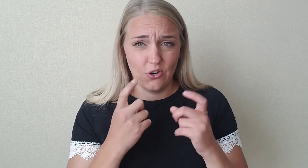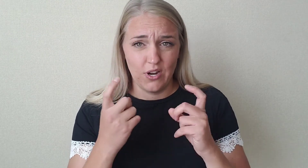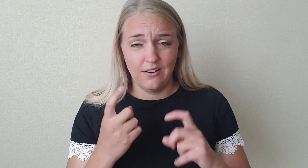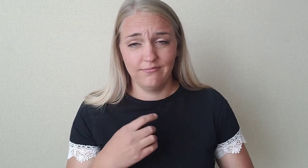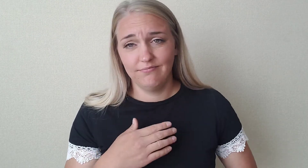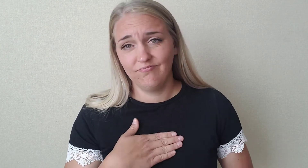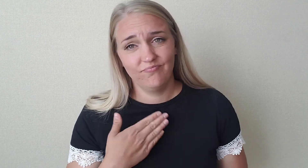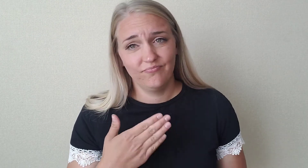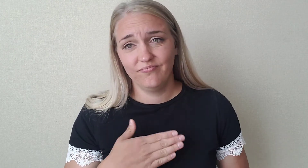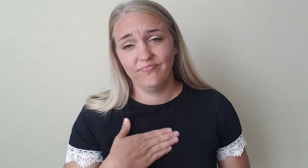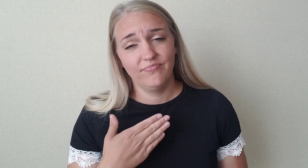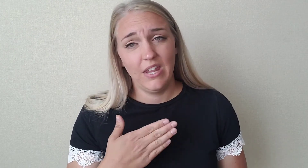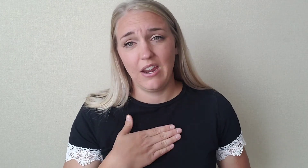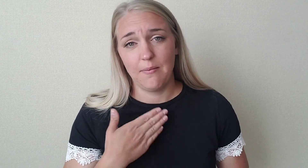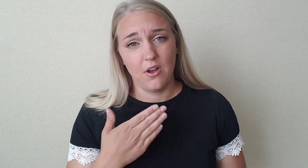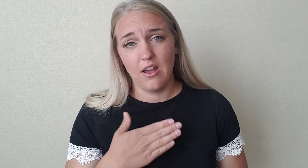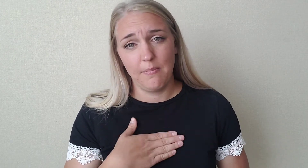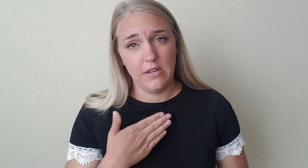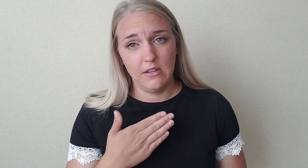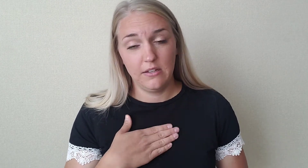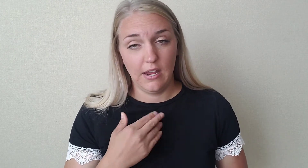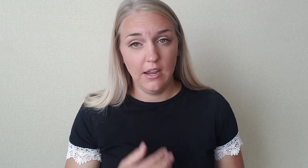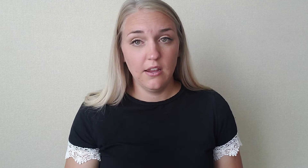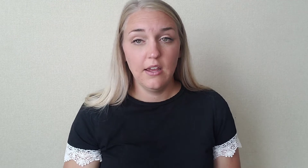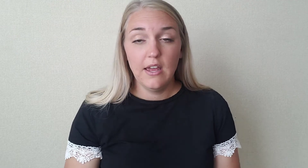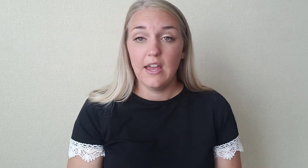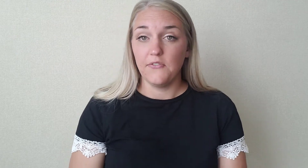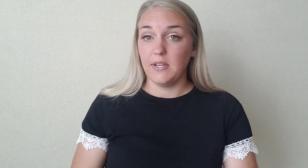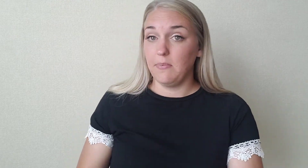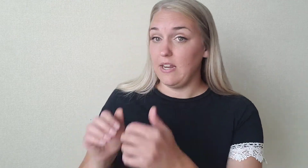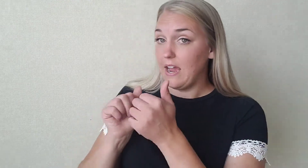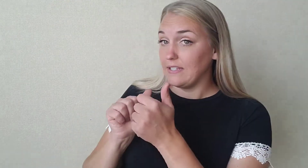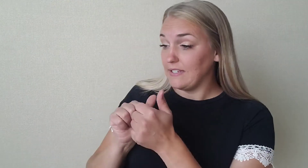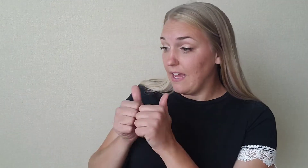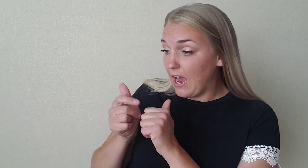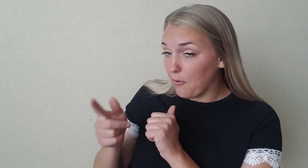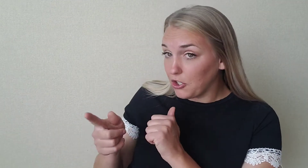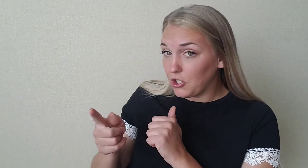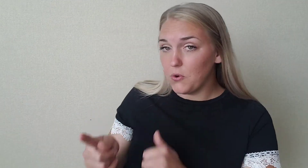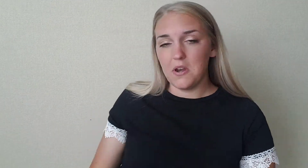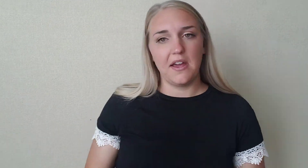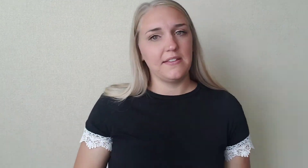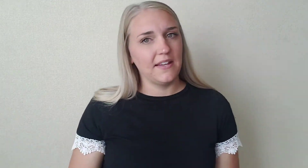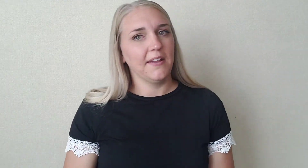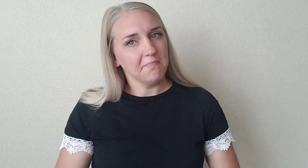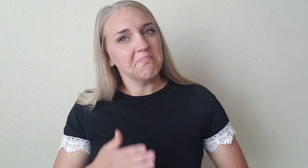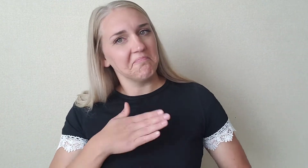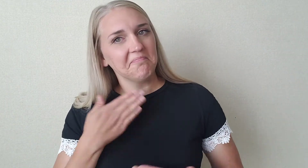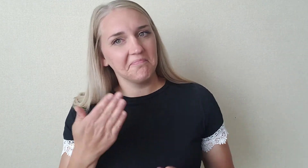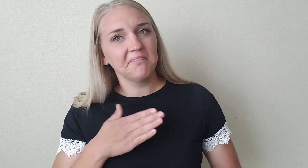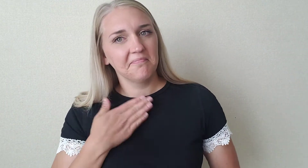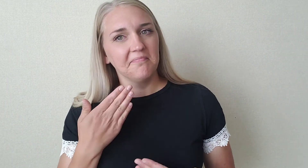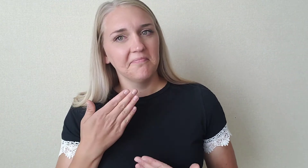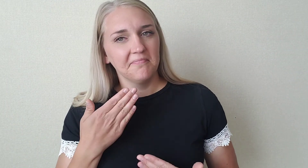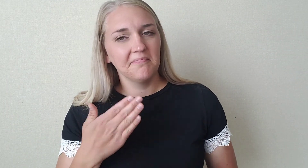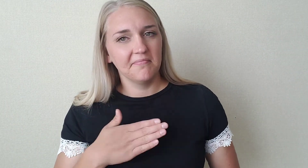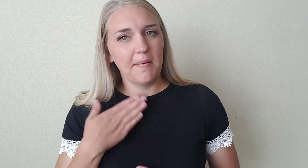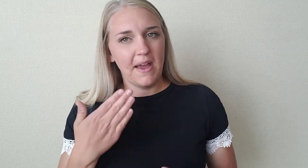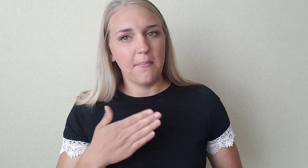showing that I am not happy, okay? If somebody asks, how are you? And I say, I'm